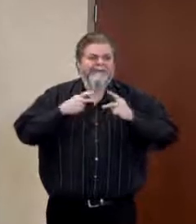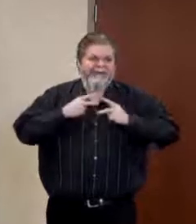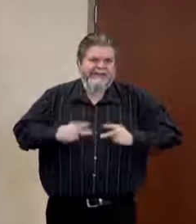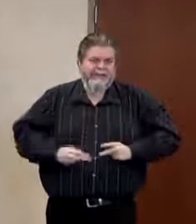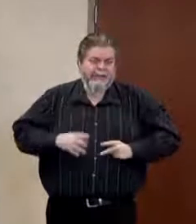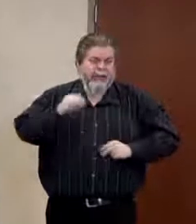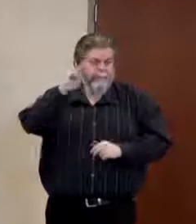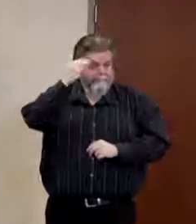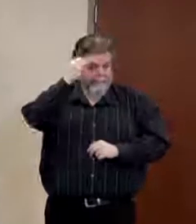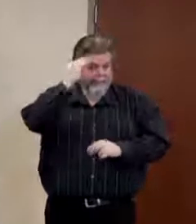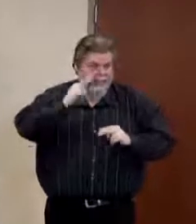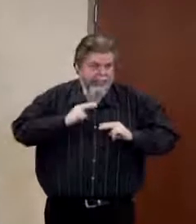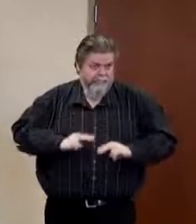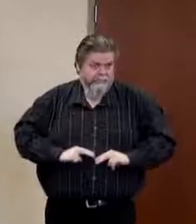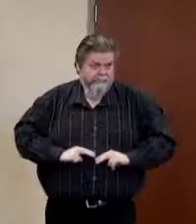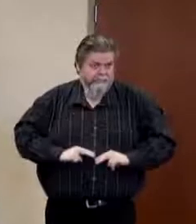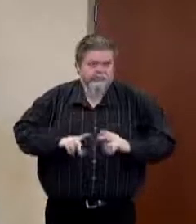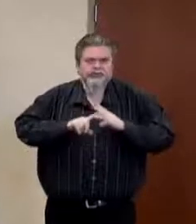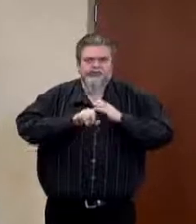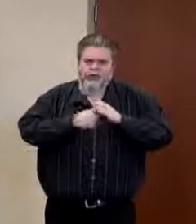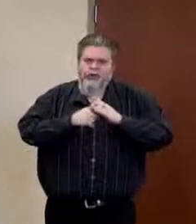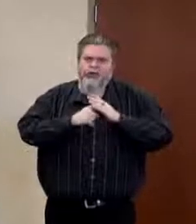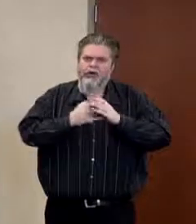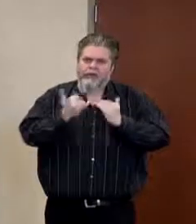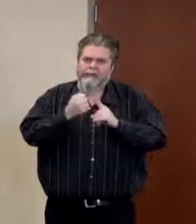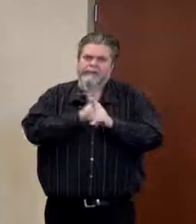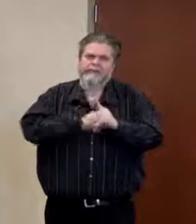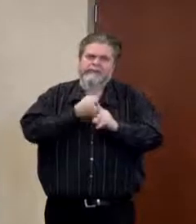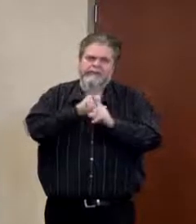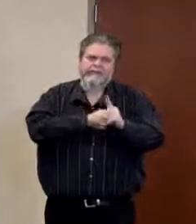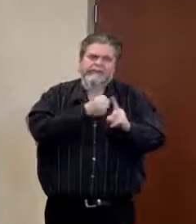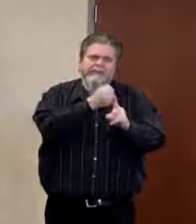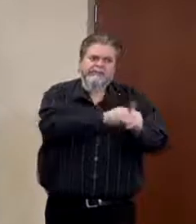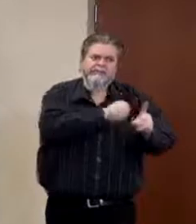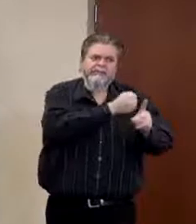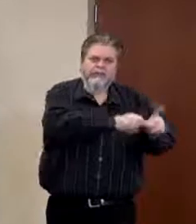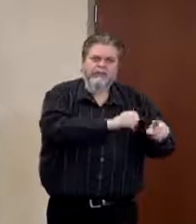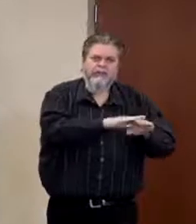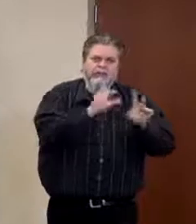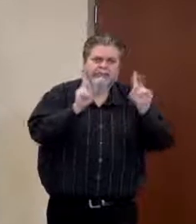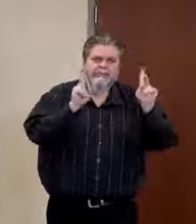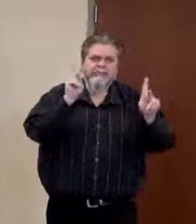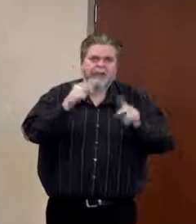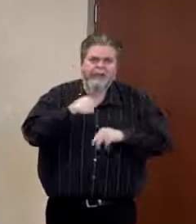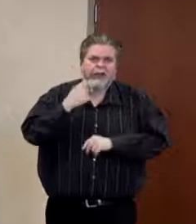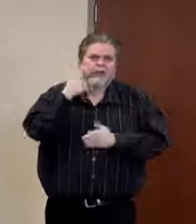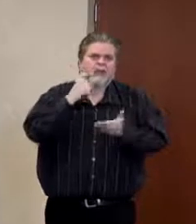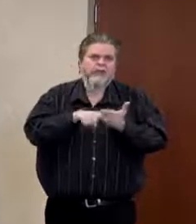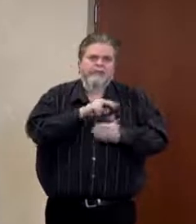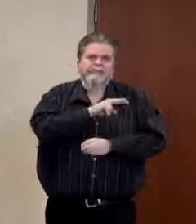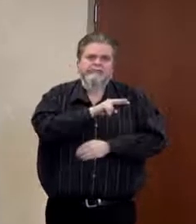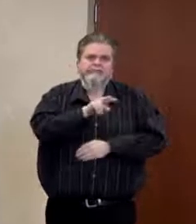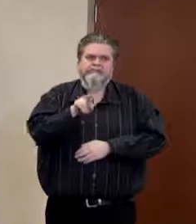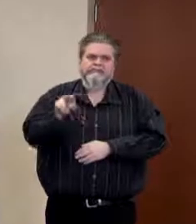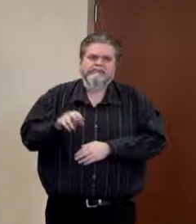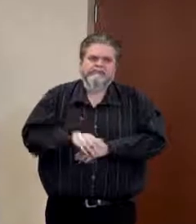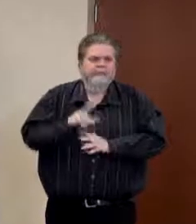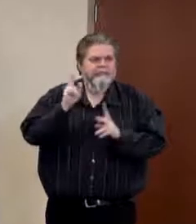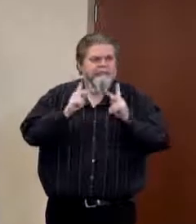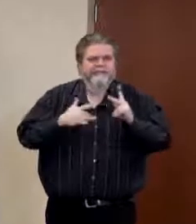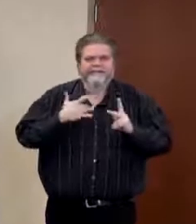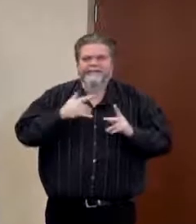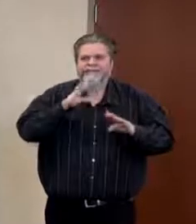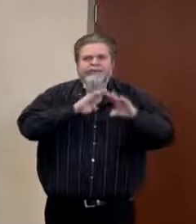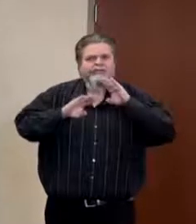mental health right now. This is starting to take a toll on people, all right? People are